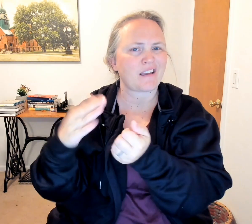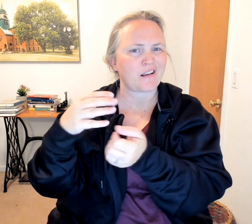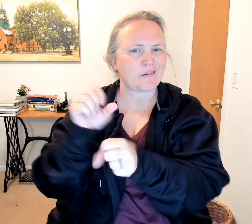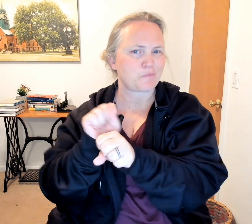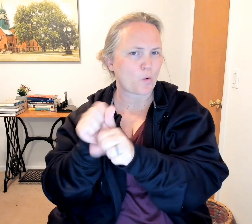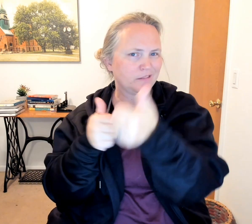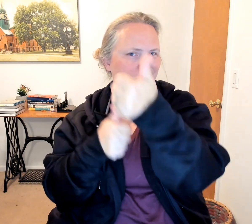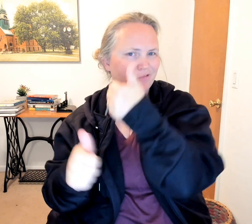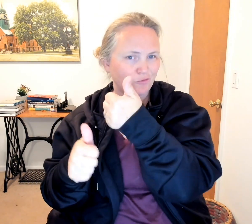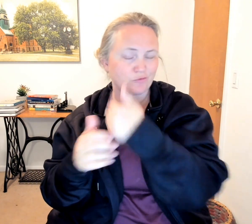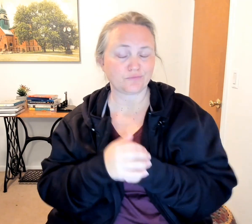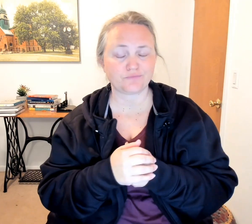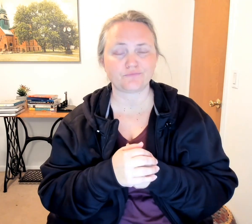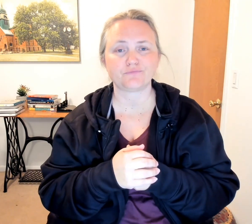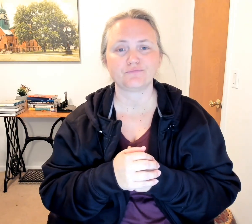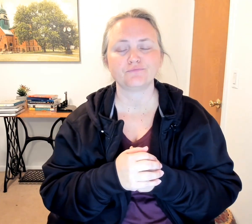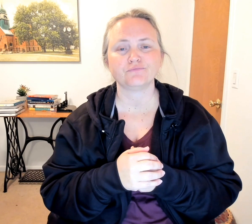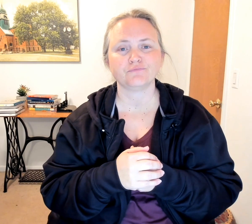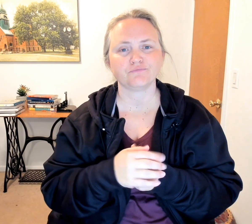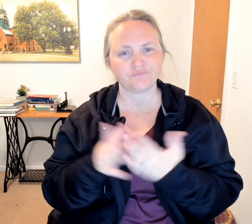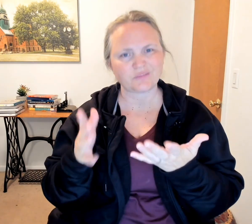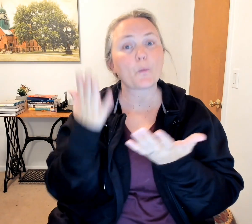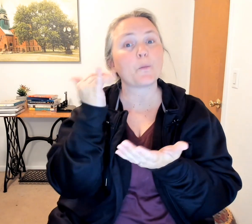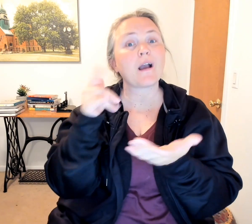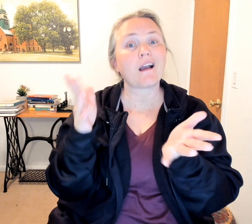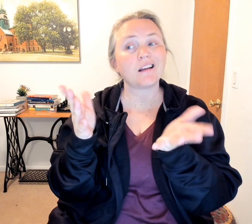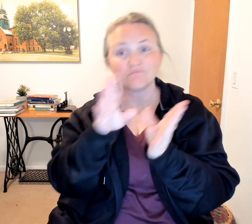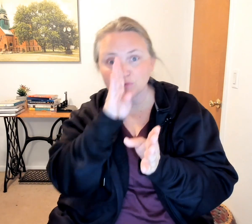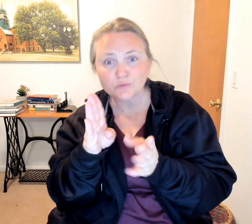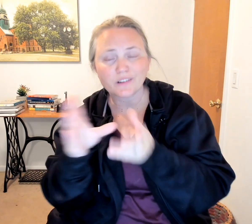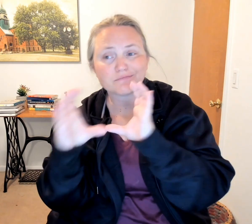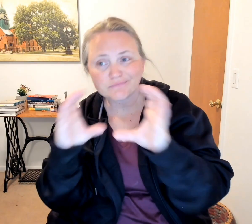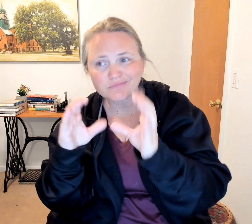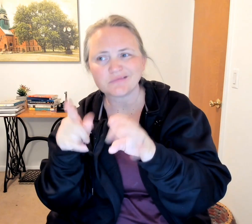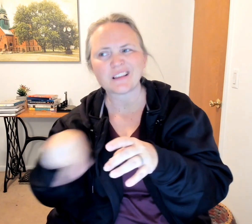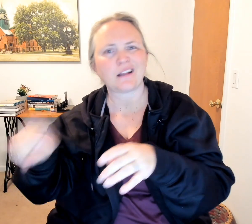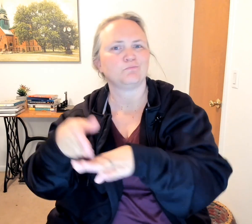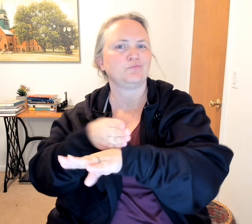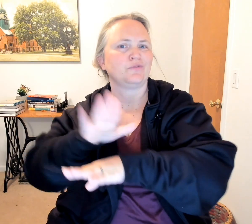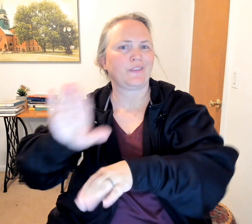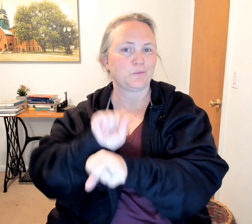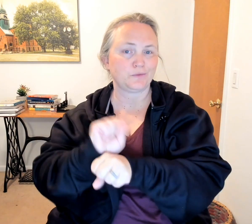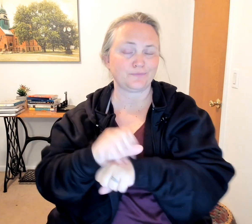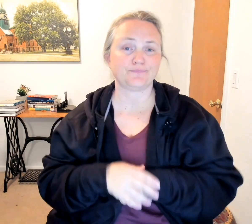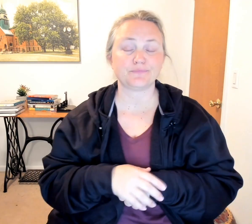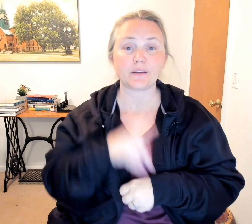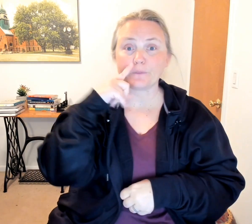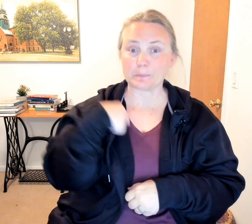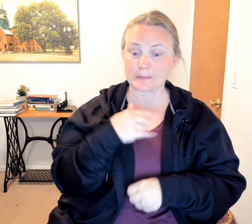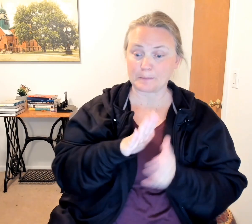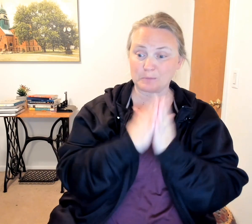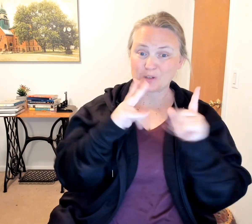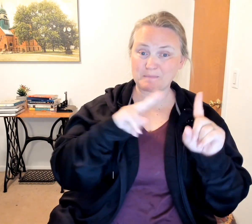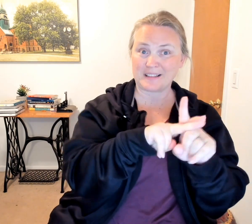and candid conversations with the people that they manage so that everyone can do their best work. I found this book really helpful